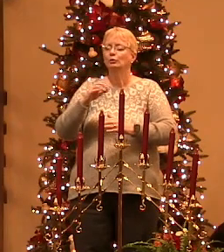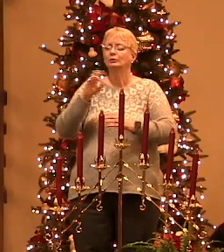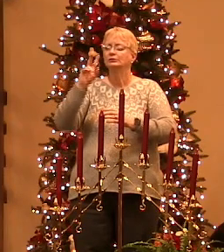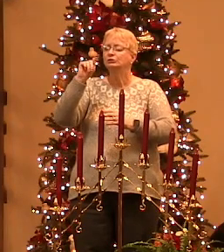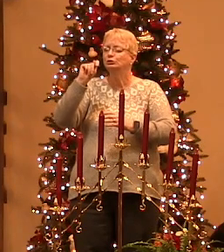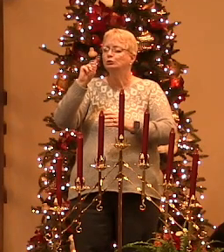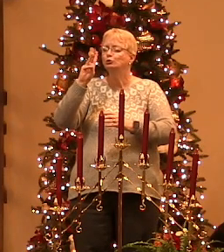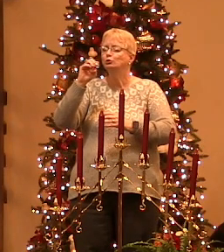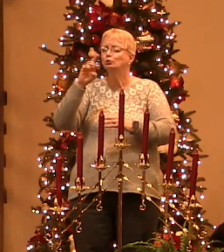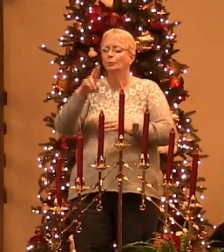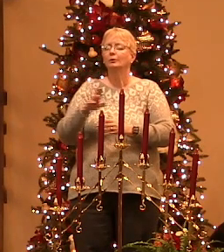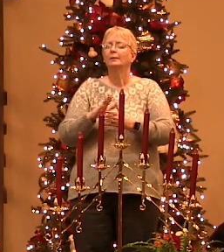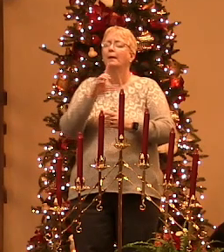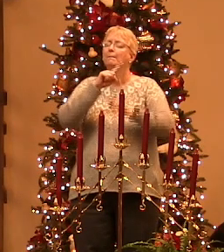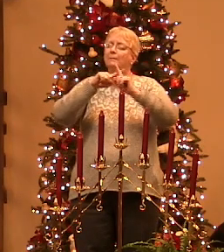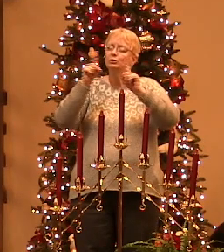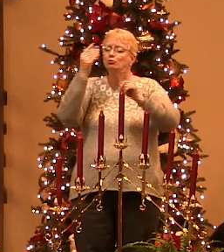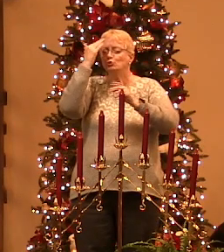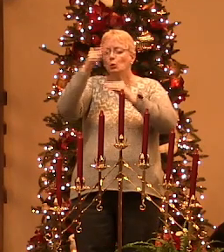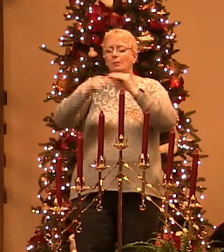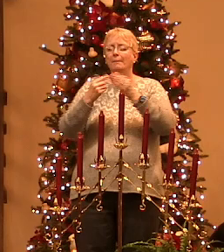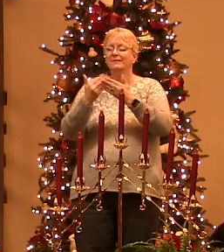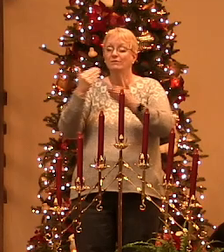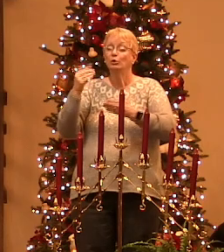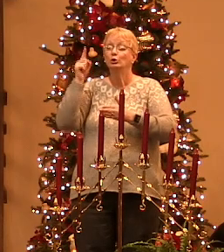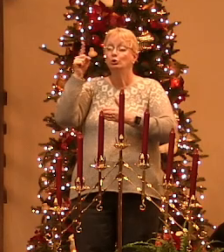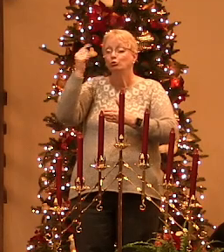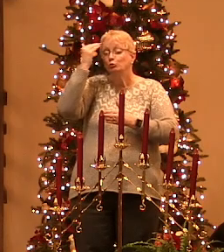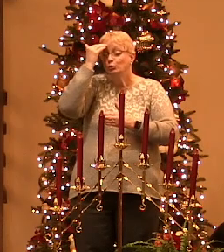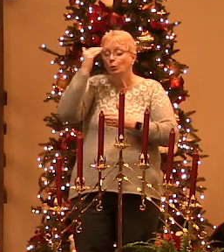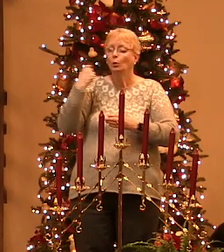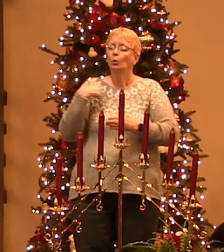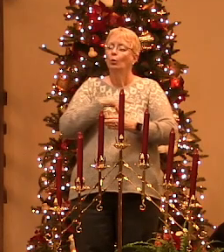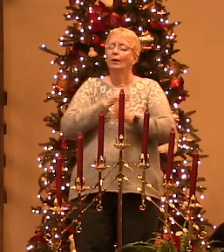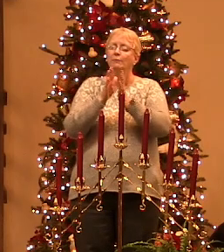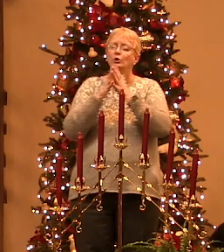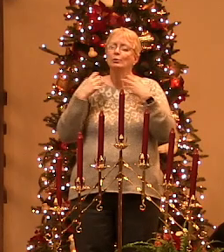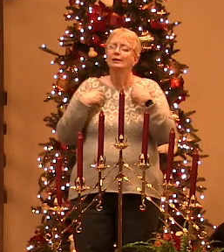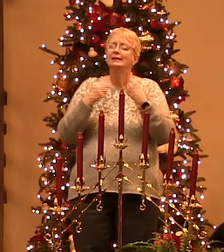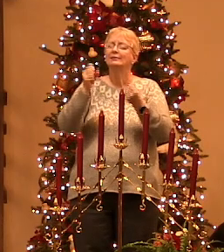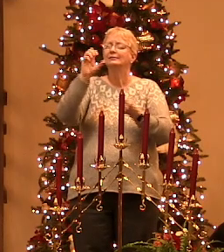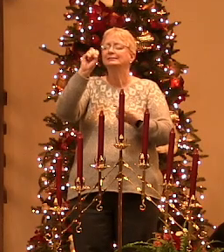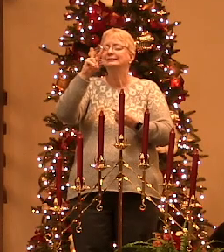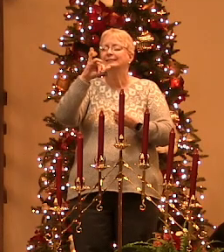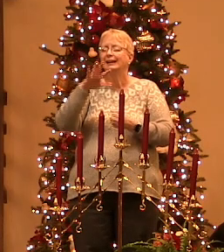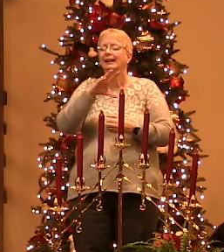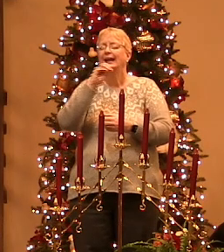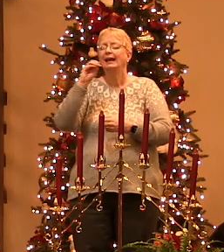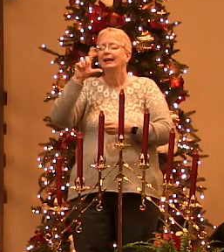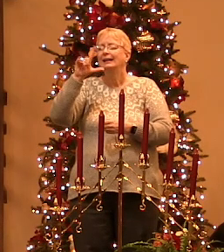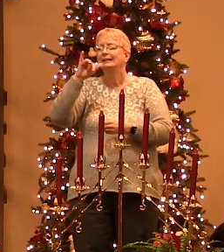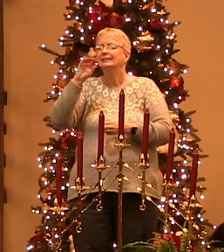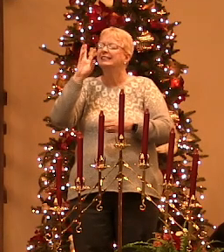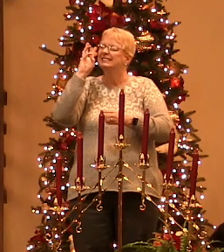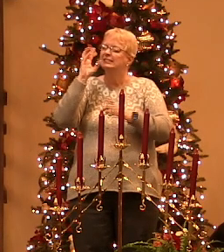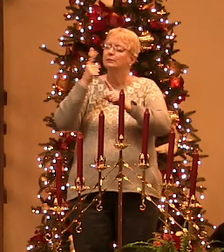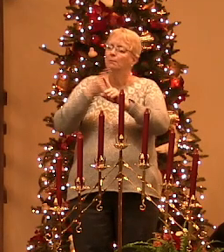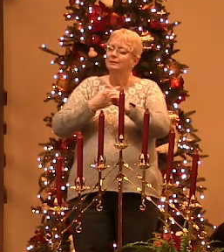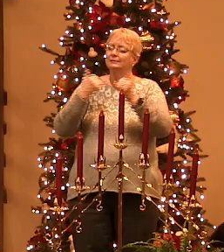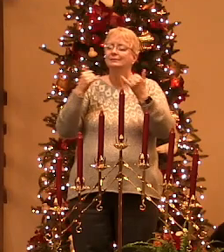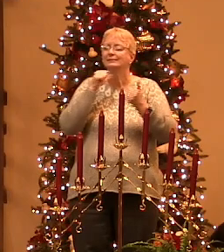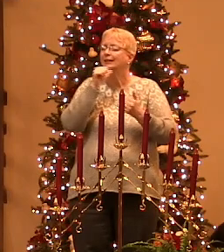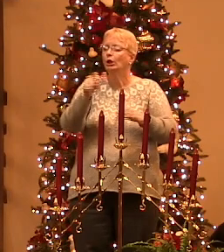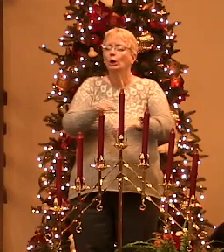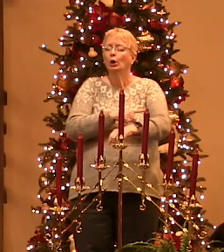cancerous, but you knew about them before she did. We pray that you would heal Sandy. And Lisa, Lord, it's been close to 6 months now, if not